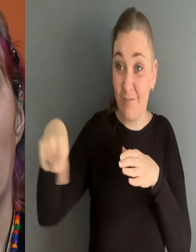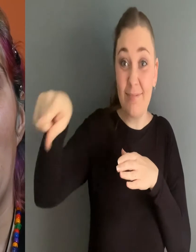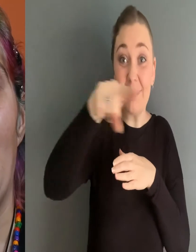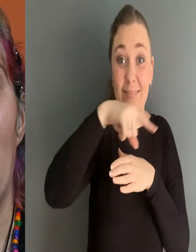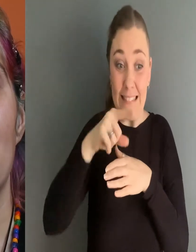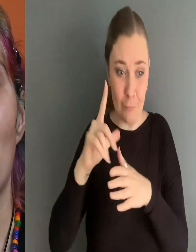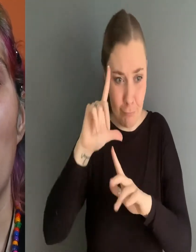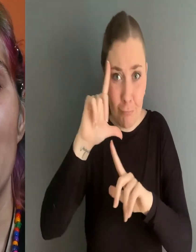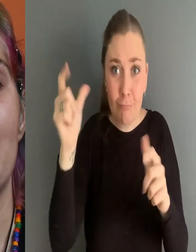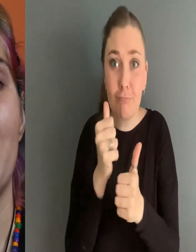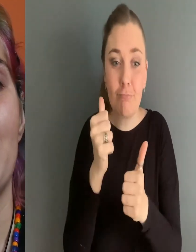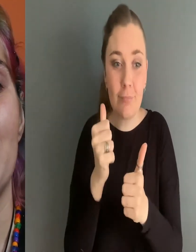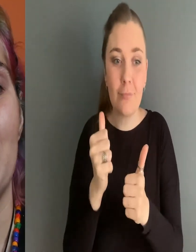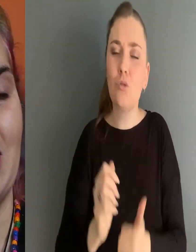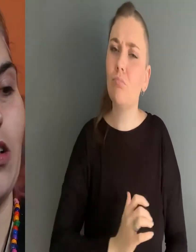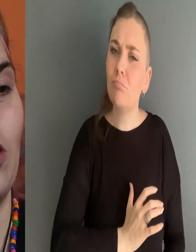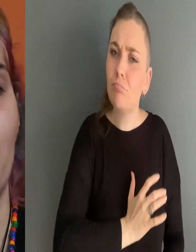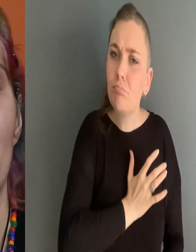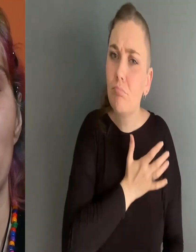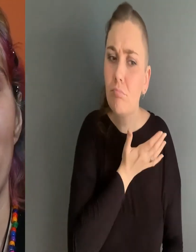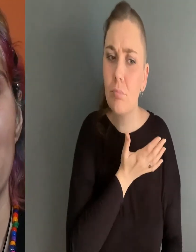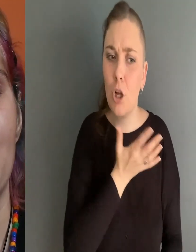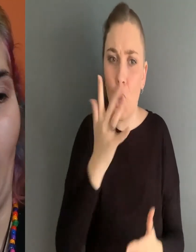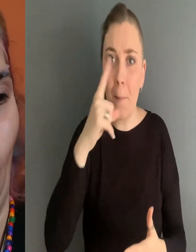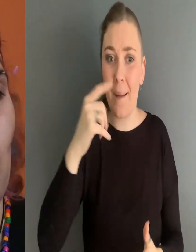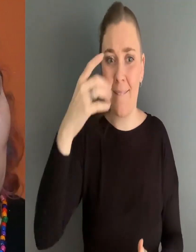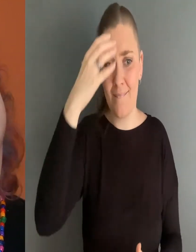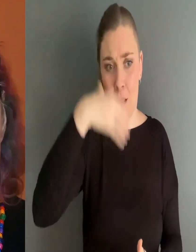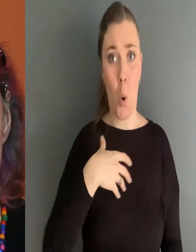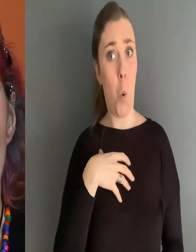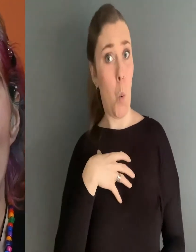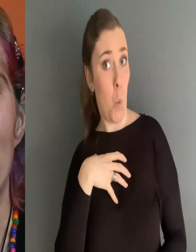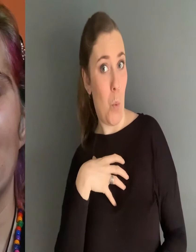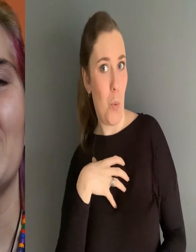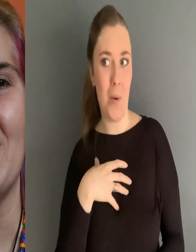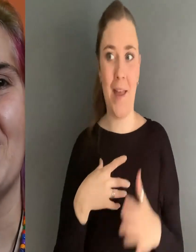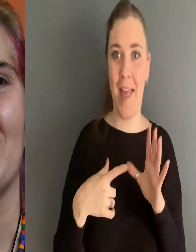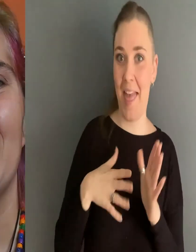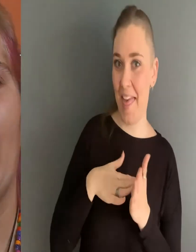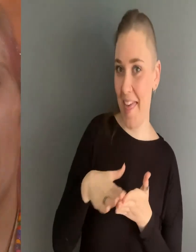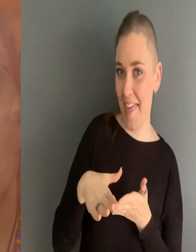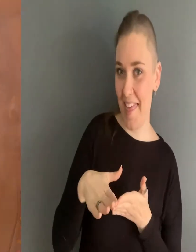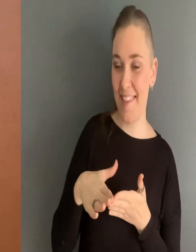was quite interesting to see a lot of people's faces go, ooh,